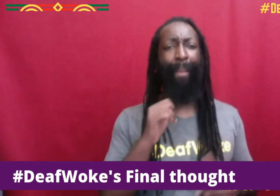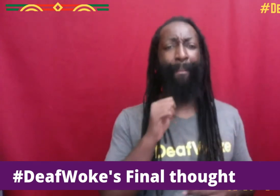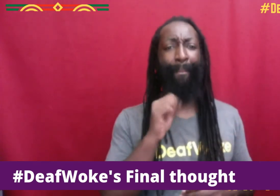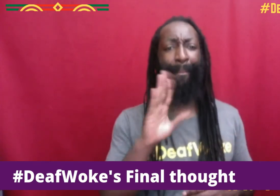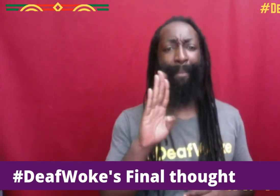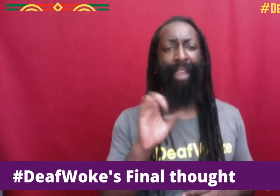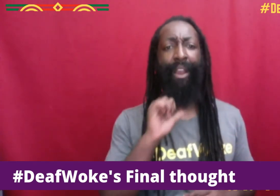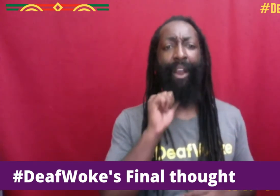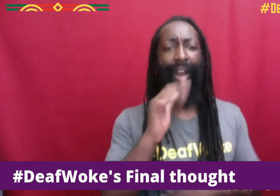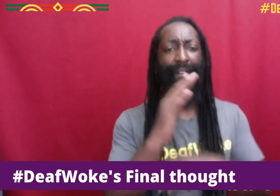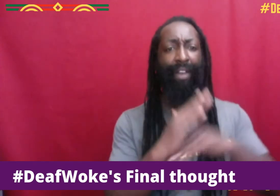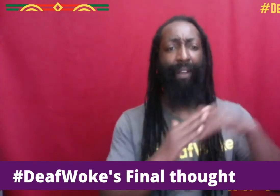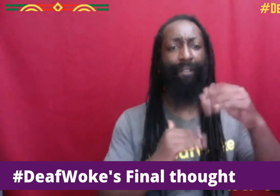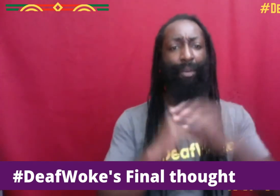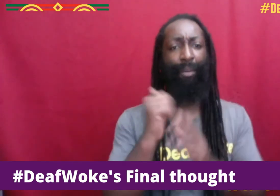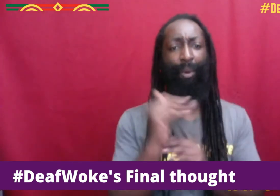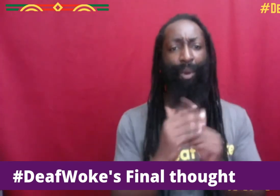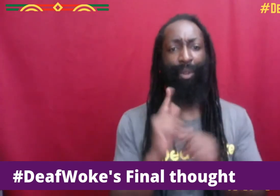Please